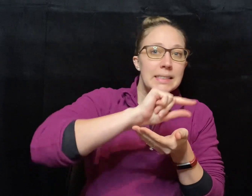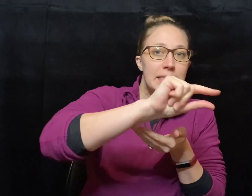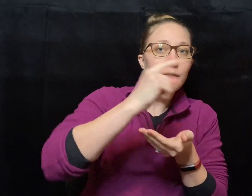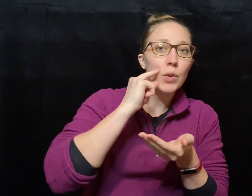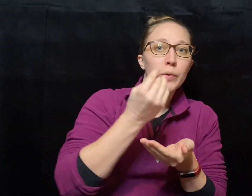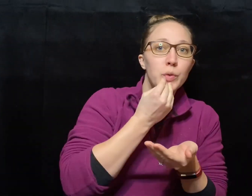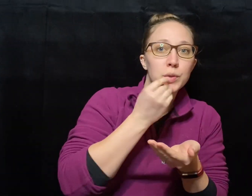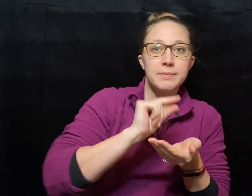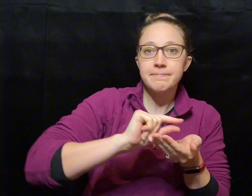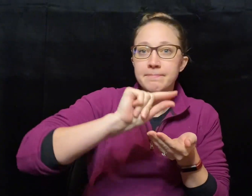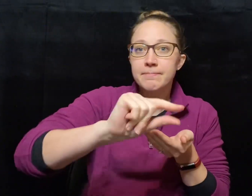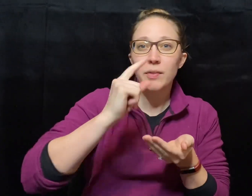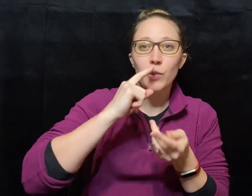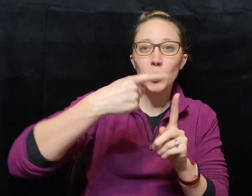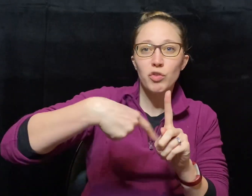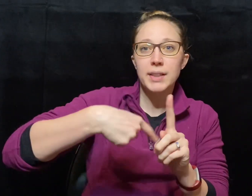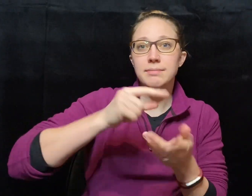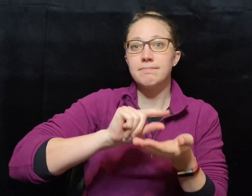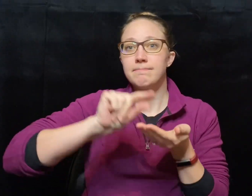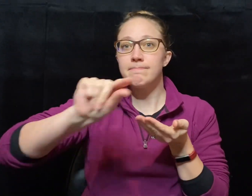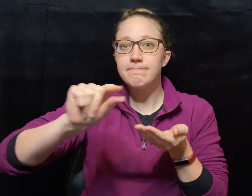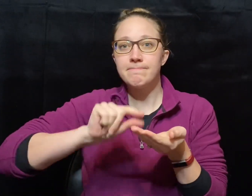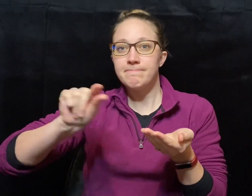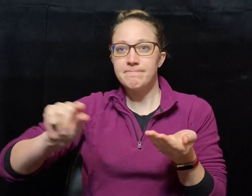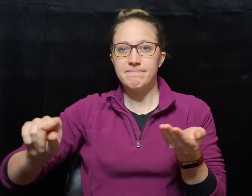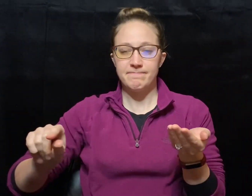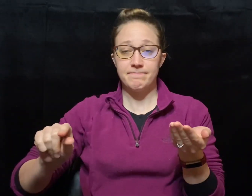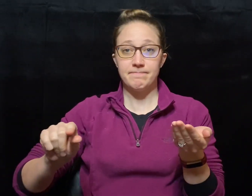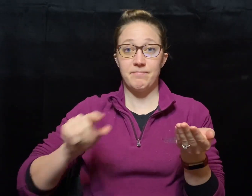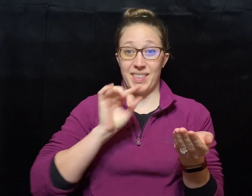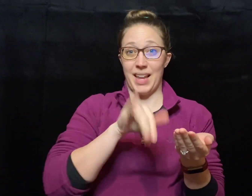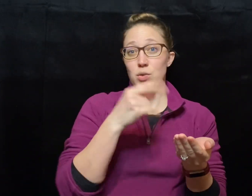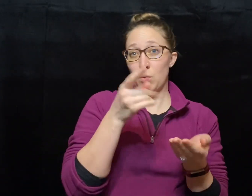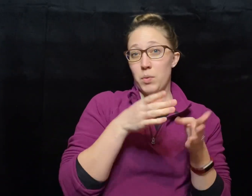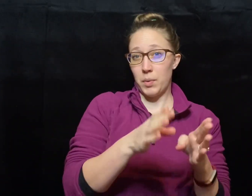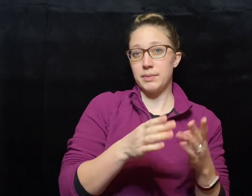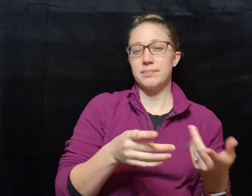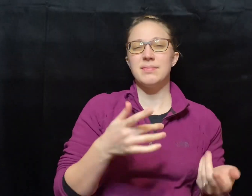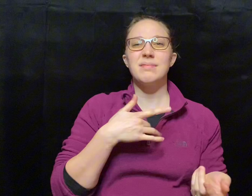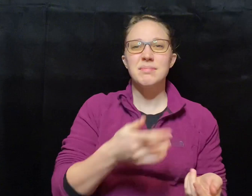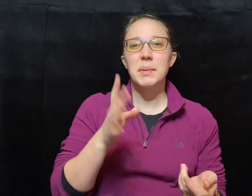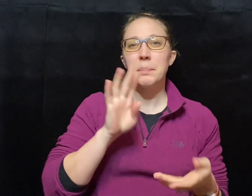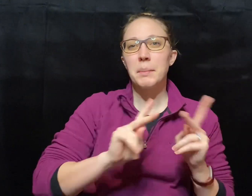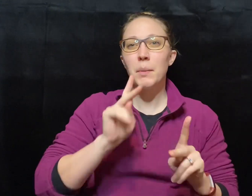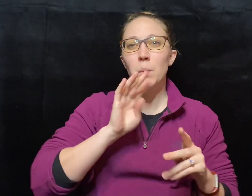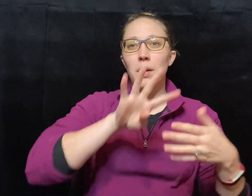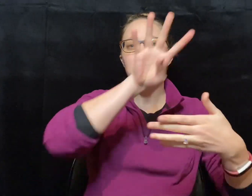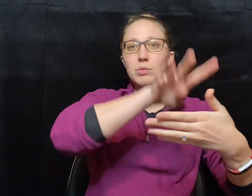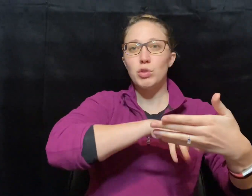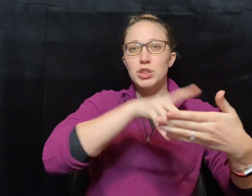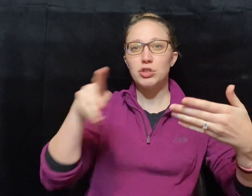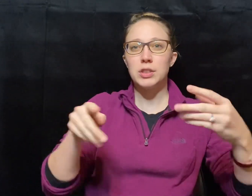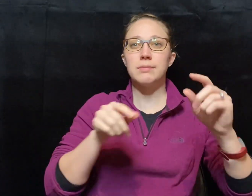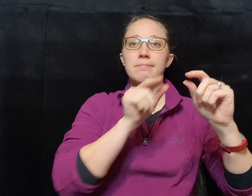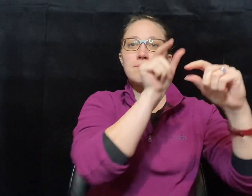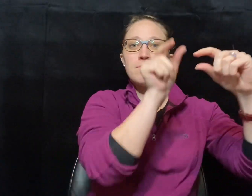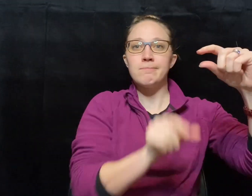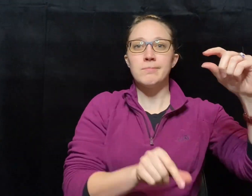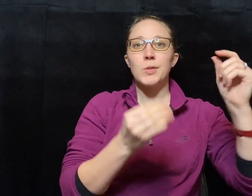spending category. So, for example, how much you give for groceries, rent, things like that. Typically, people will